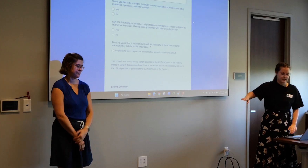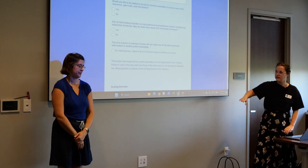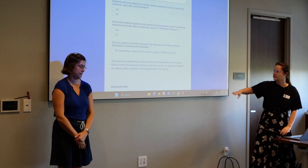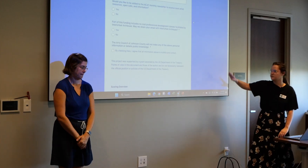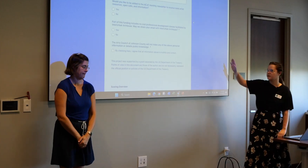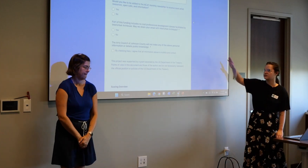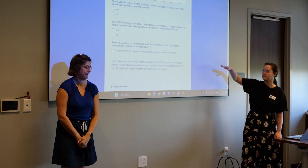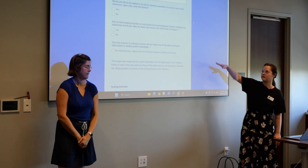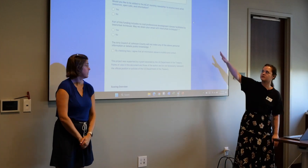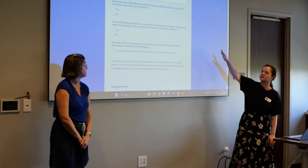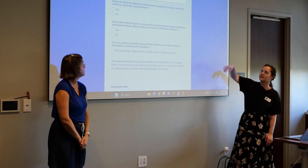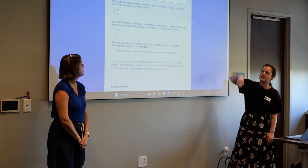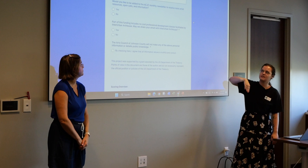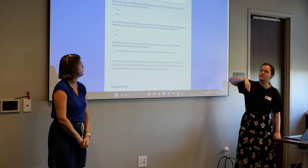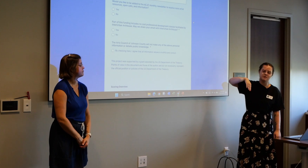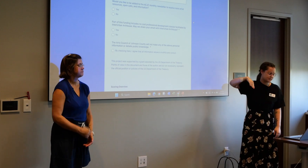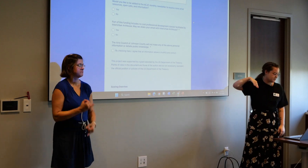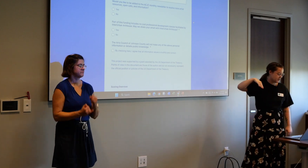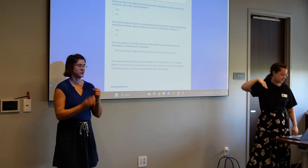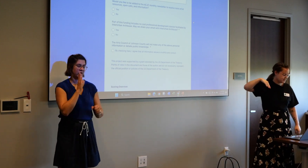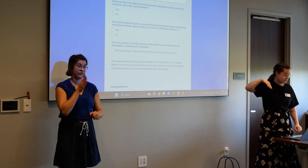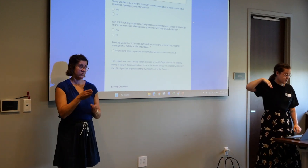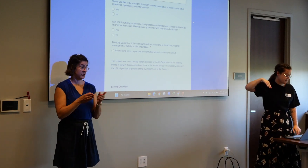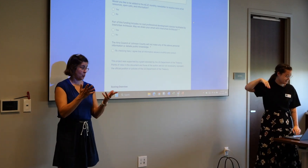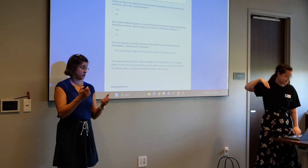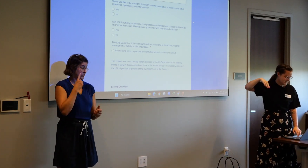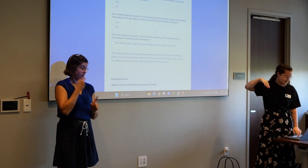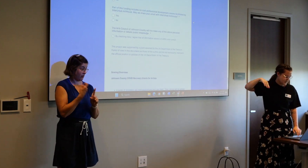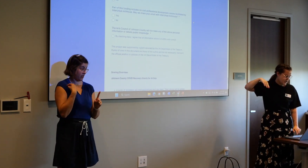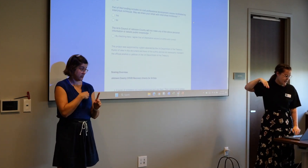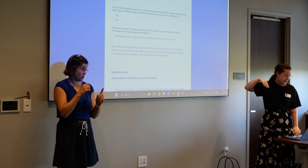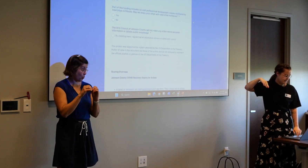And then these are pretty straightforward. We're just going to ask if you want to hear from us some more.